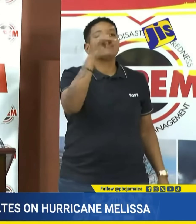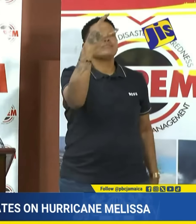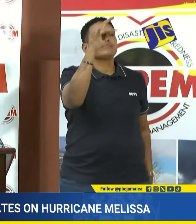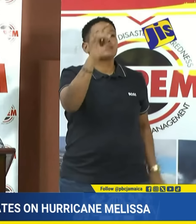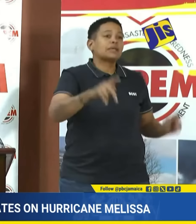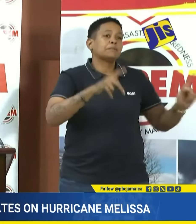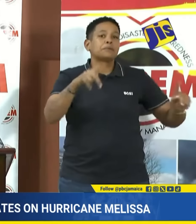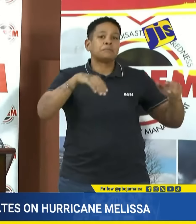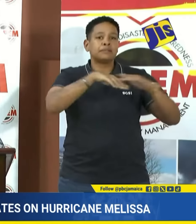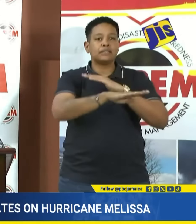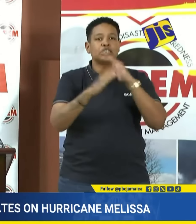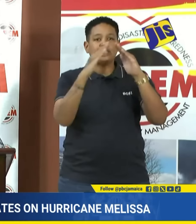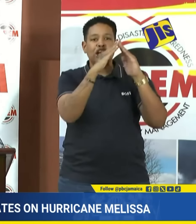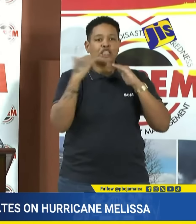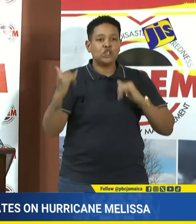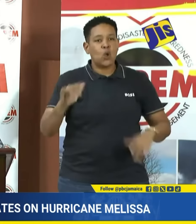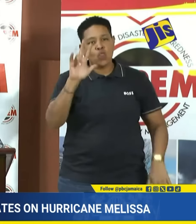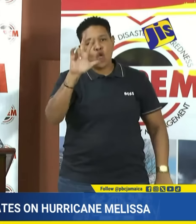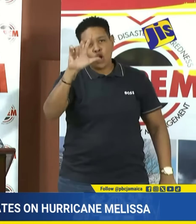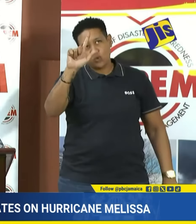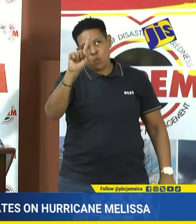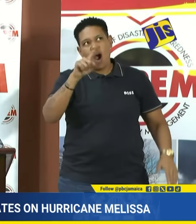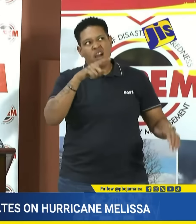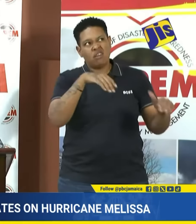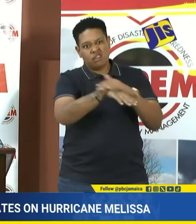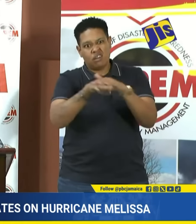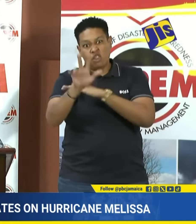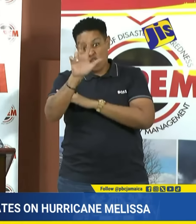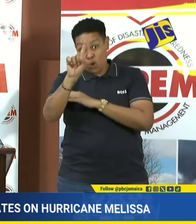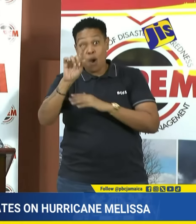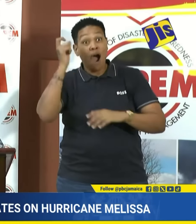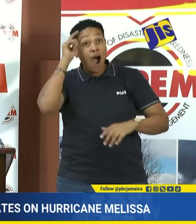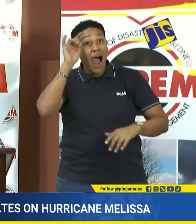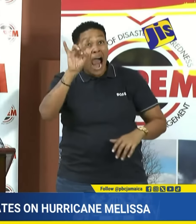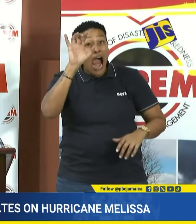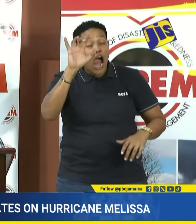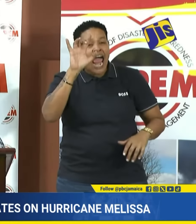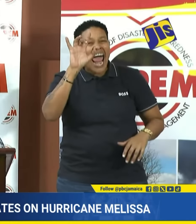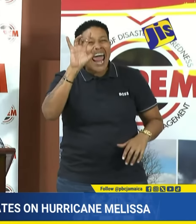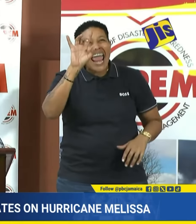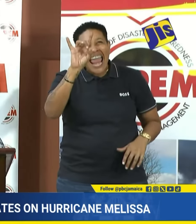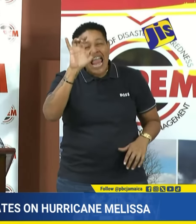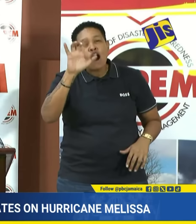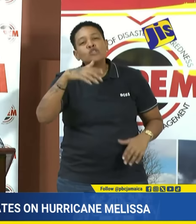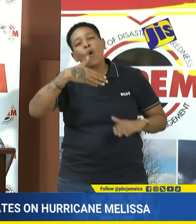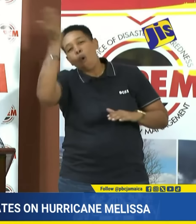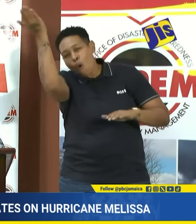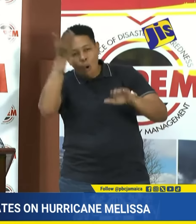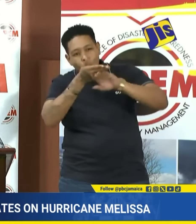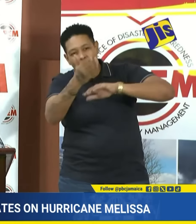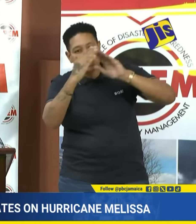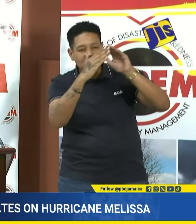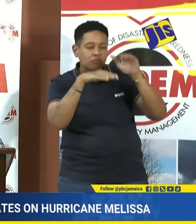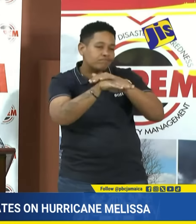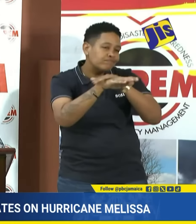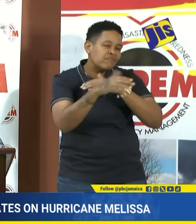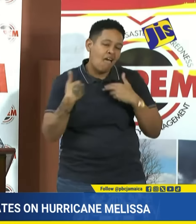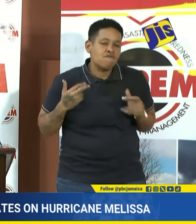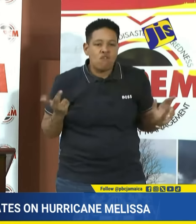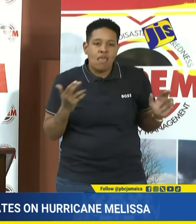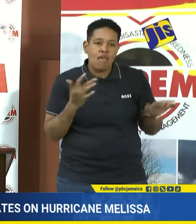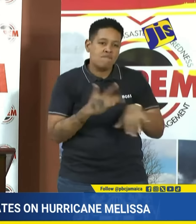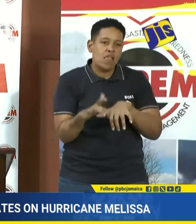218 persons are in the shelters now. That's a number I'm being provided by ODPEM. Okay. Yes. Also,